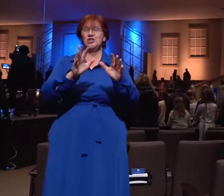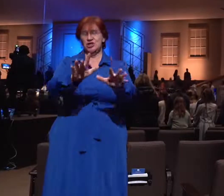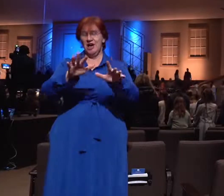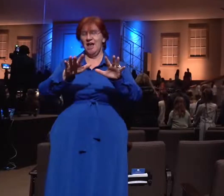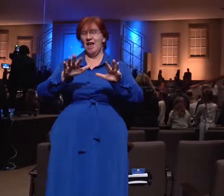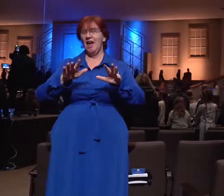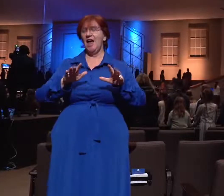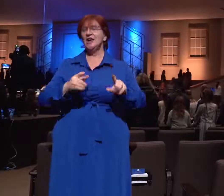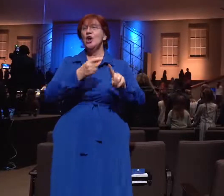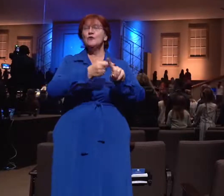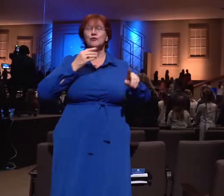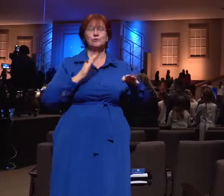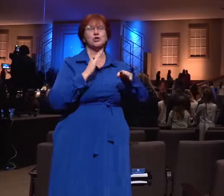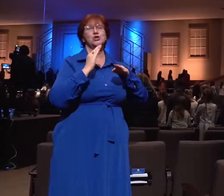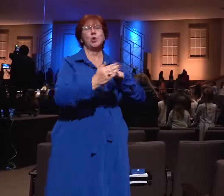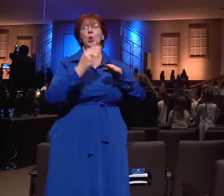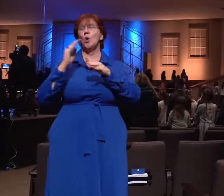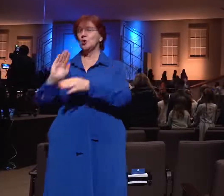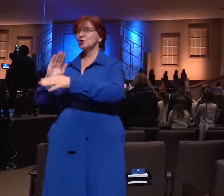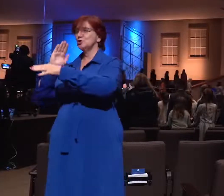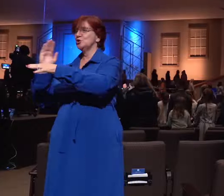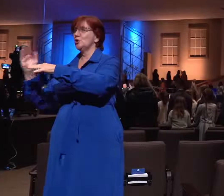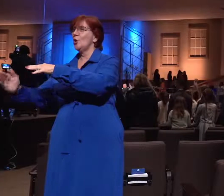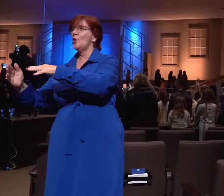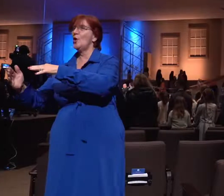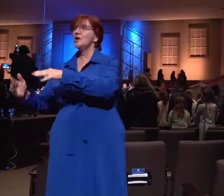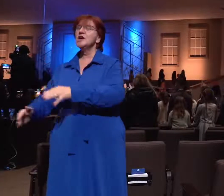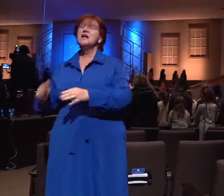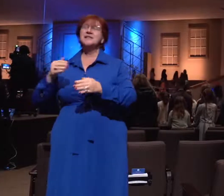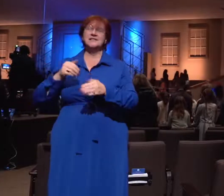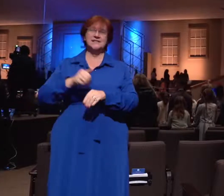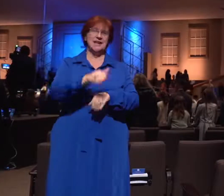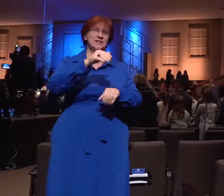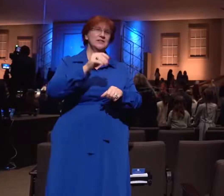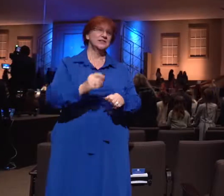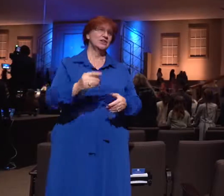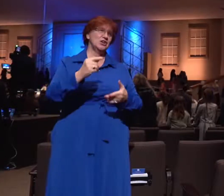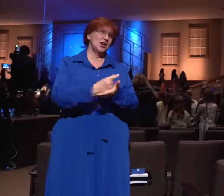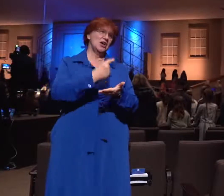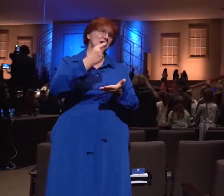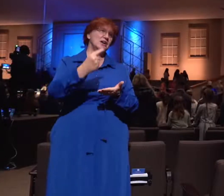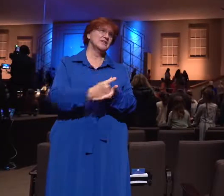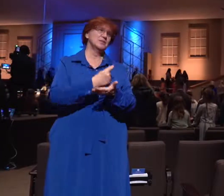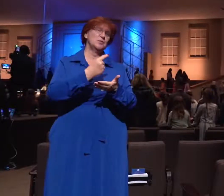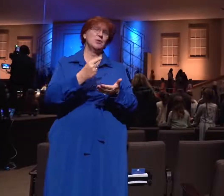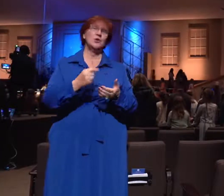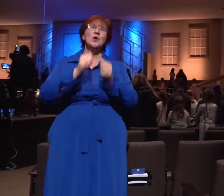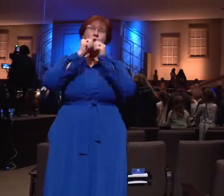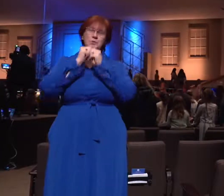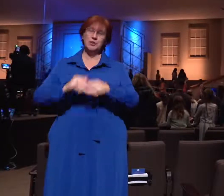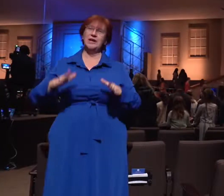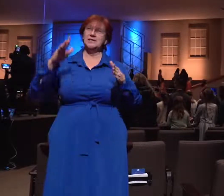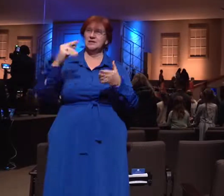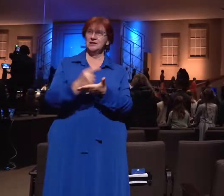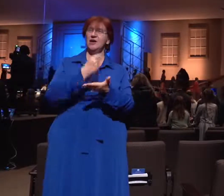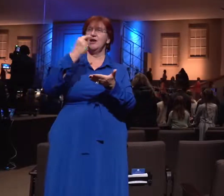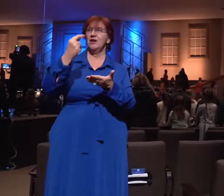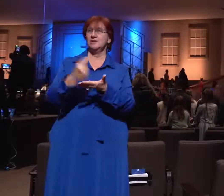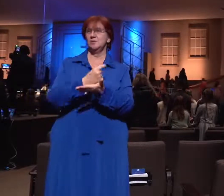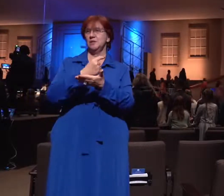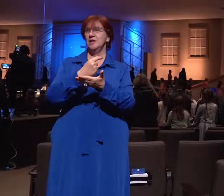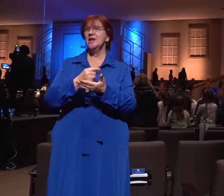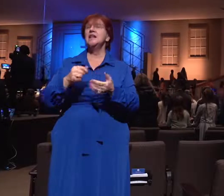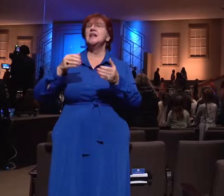it shine from shore to shore. Send the light. The blessed